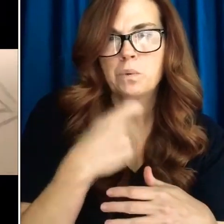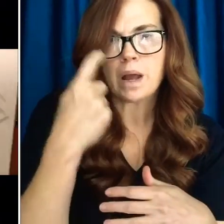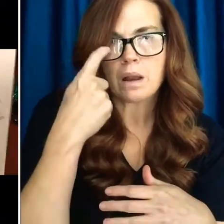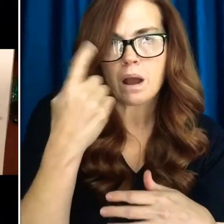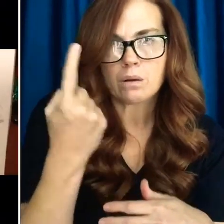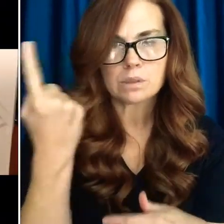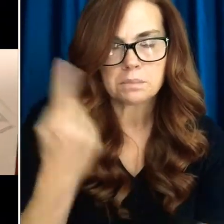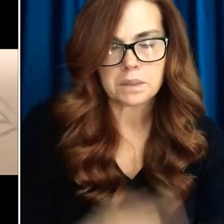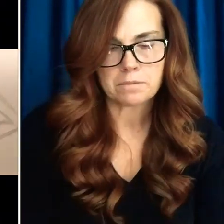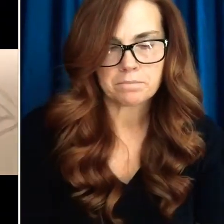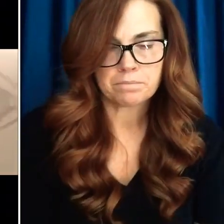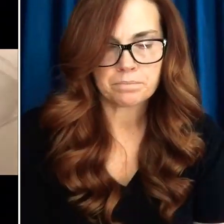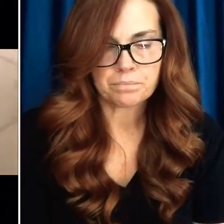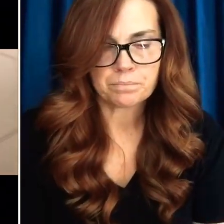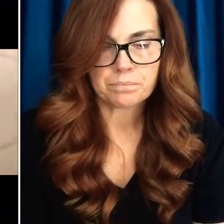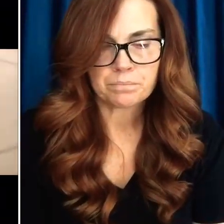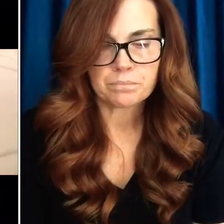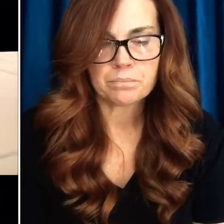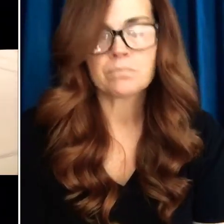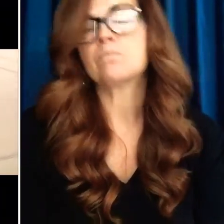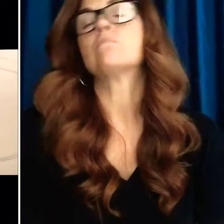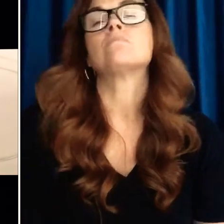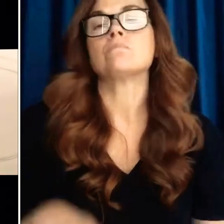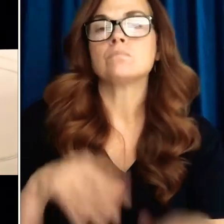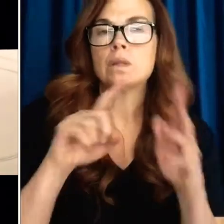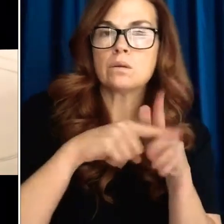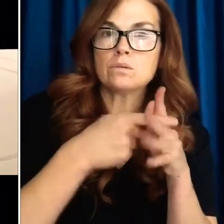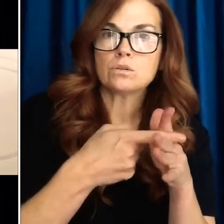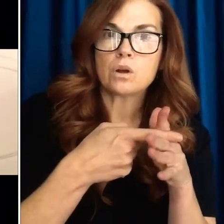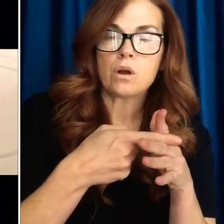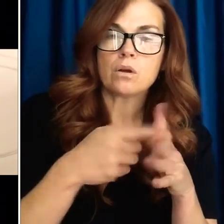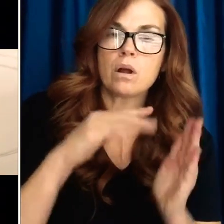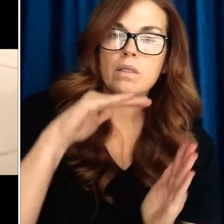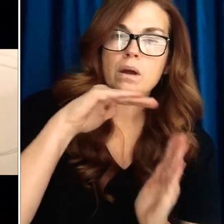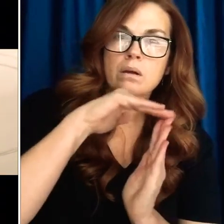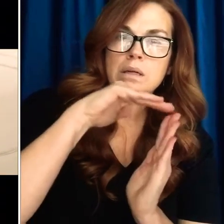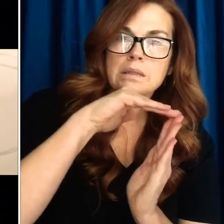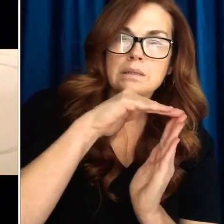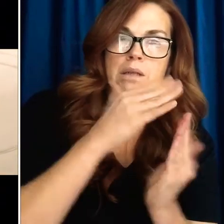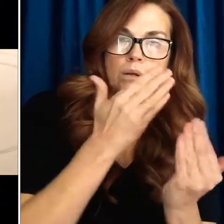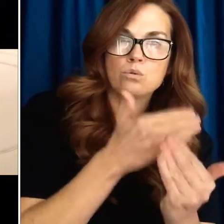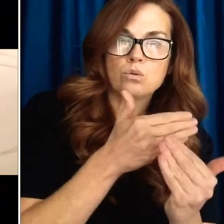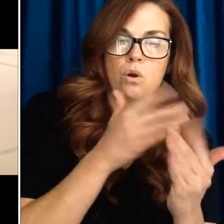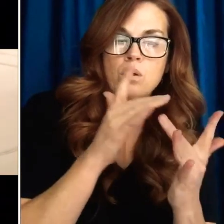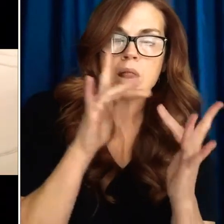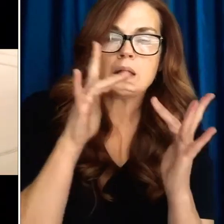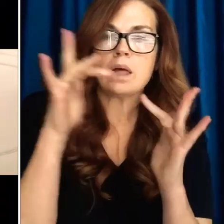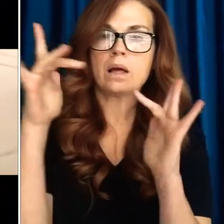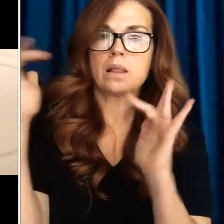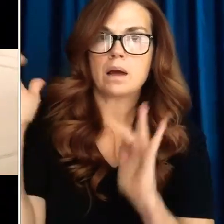little bit more sparse as I go out. I'm going to do the same thing over here.